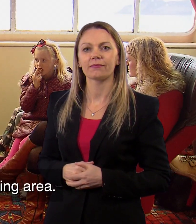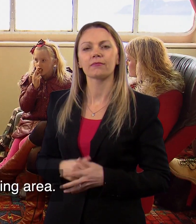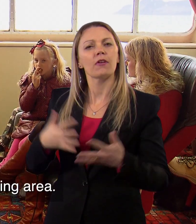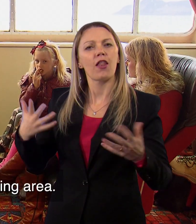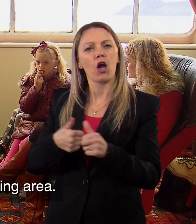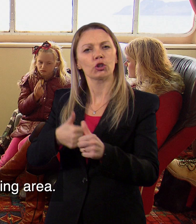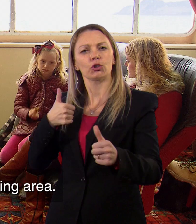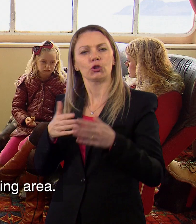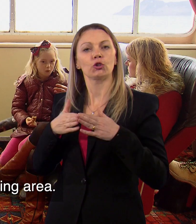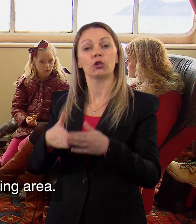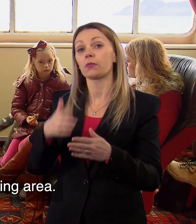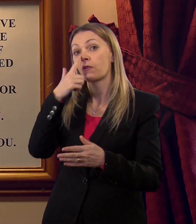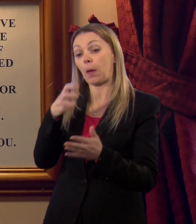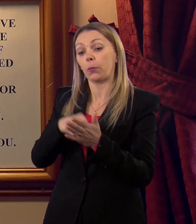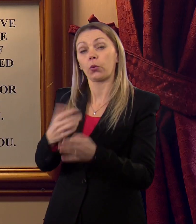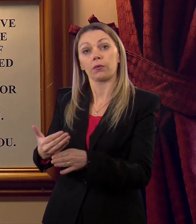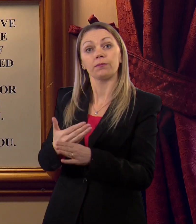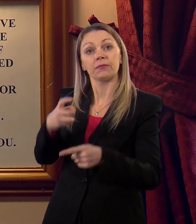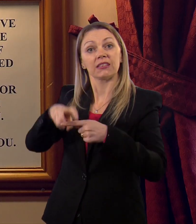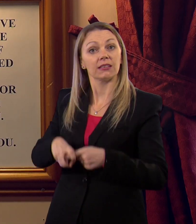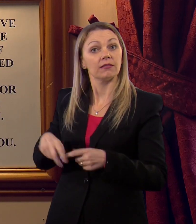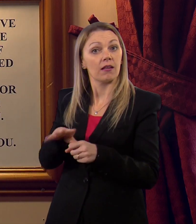Larger ships have a reserved seating area.